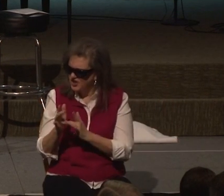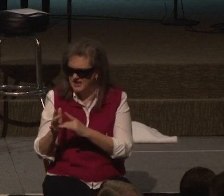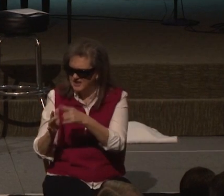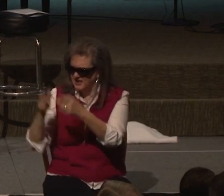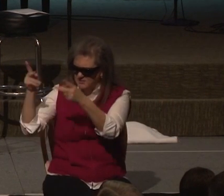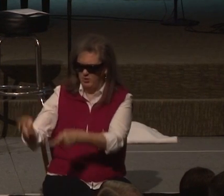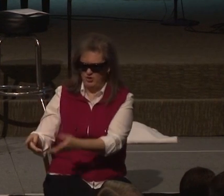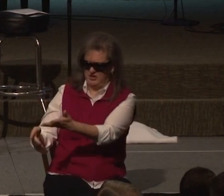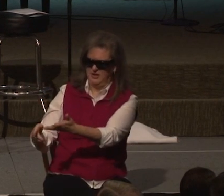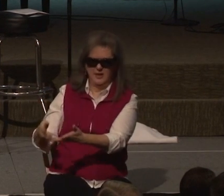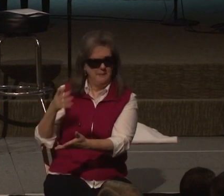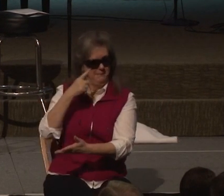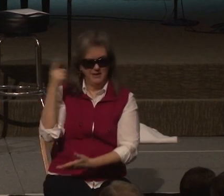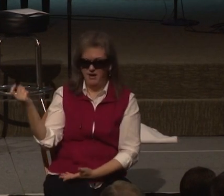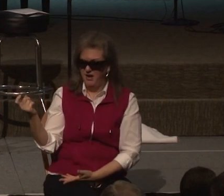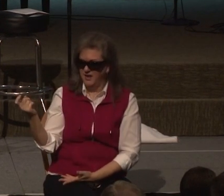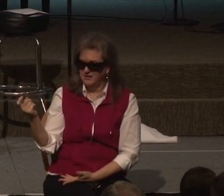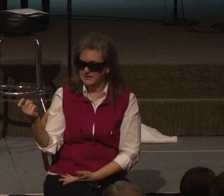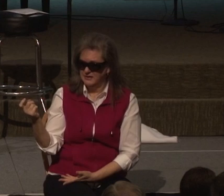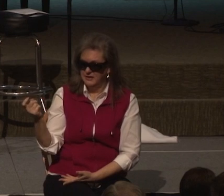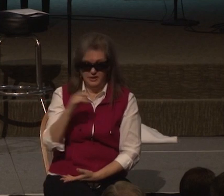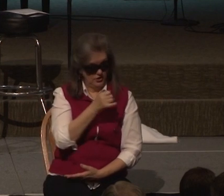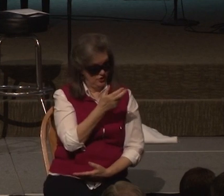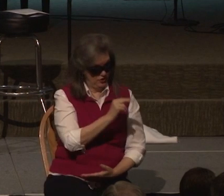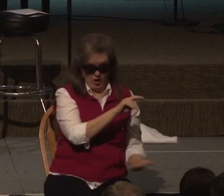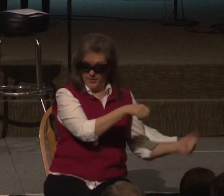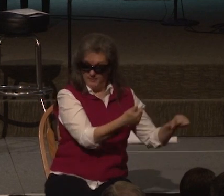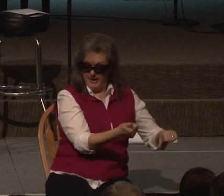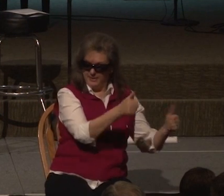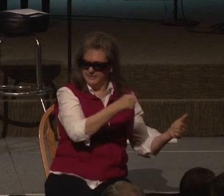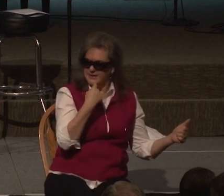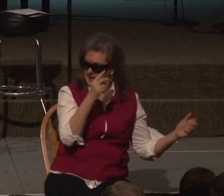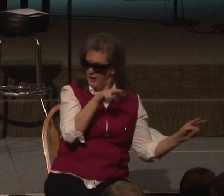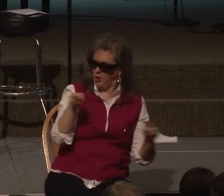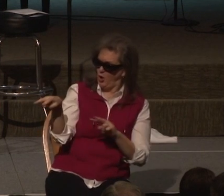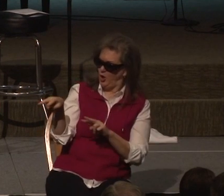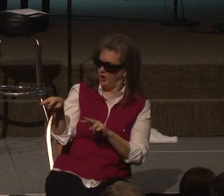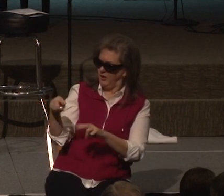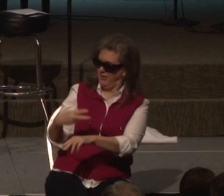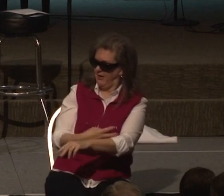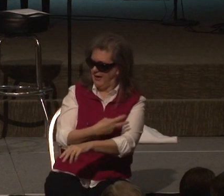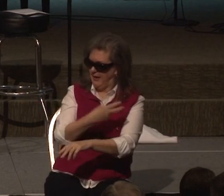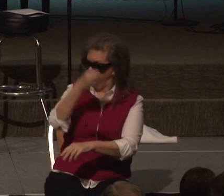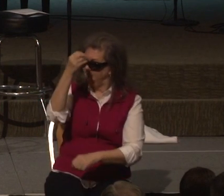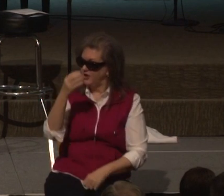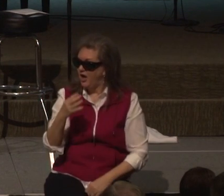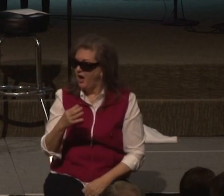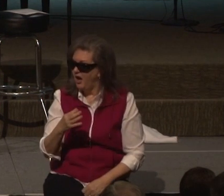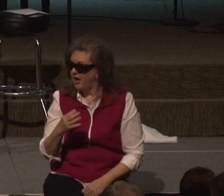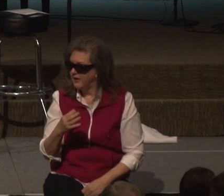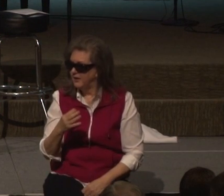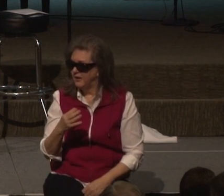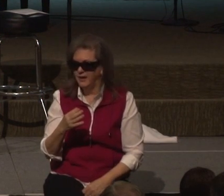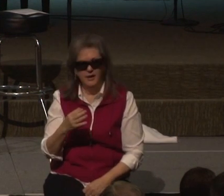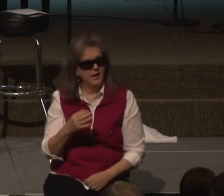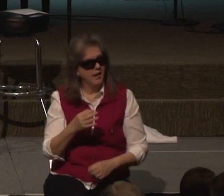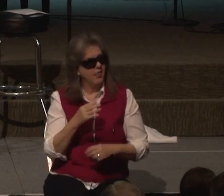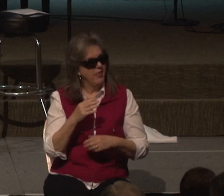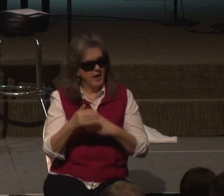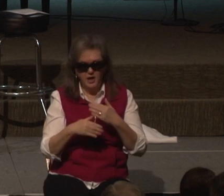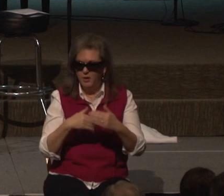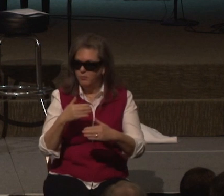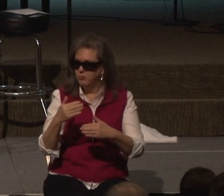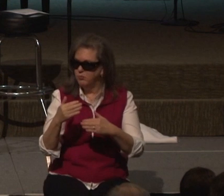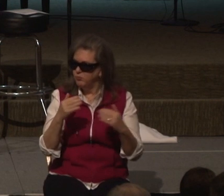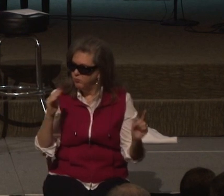character, largely because John the Baptist said, look, the Lamb of God. And so they approach